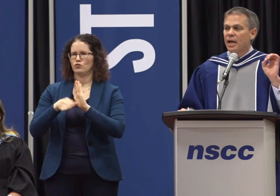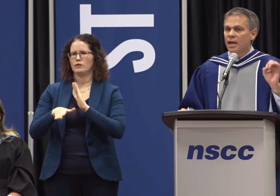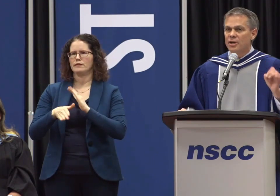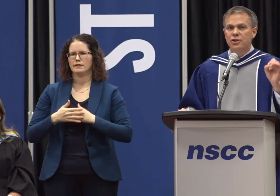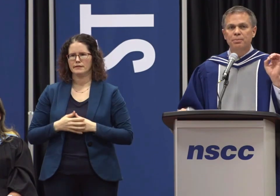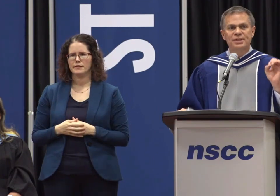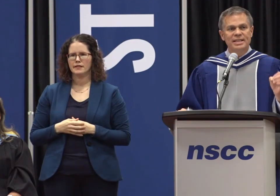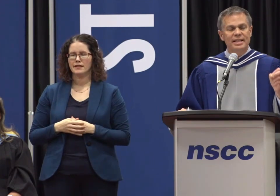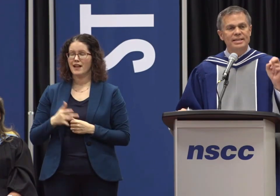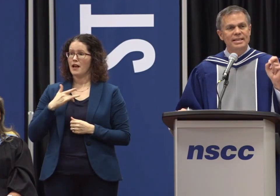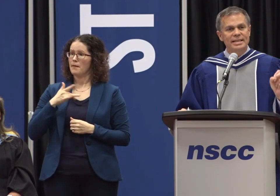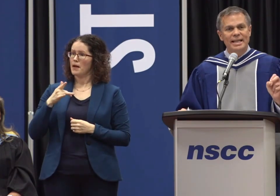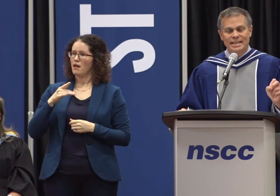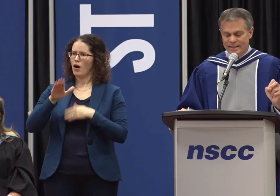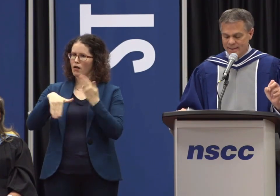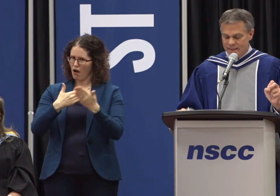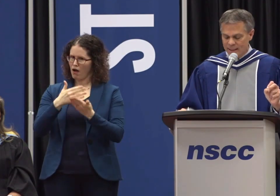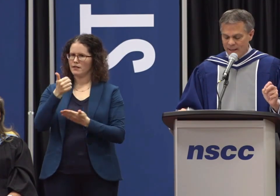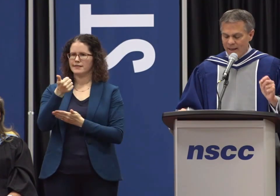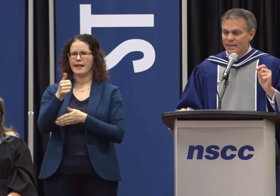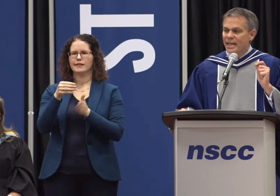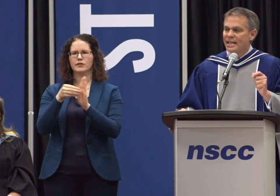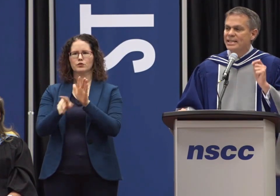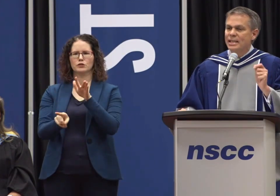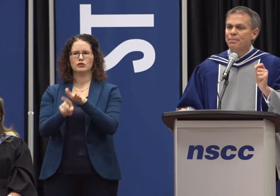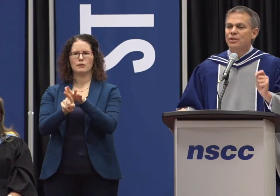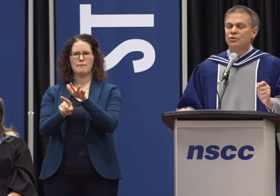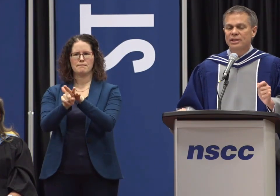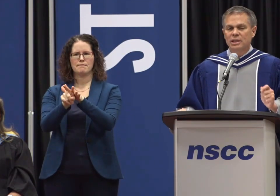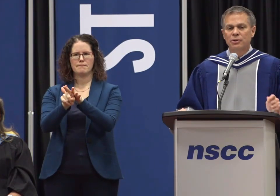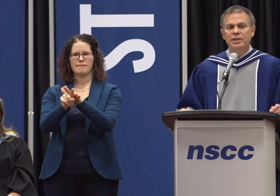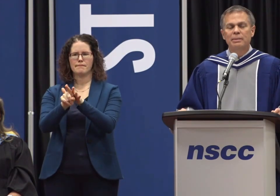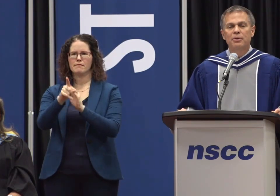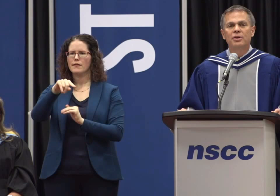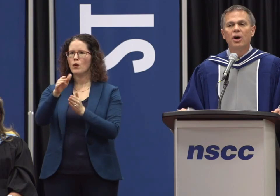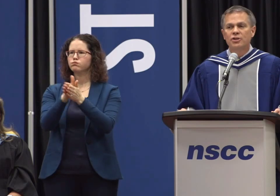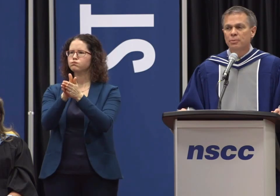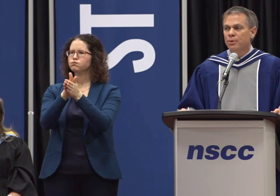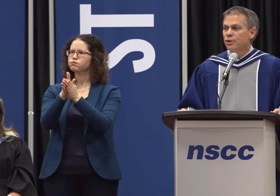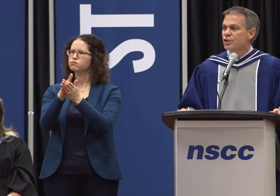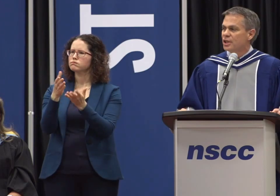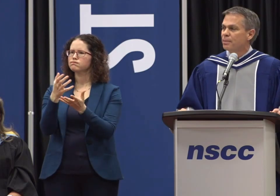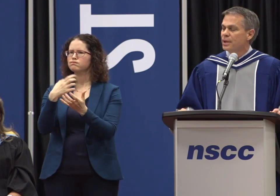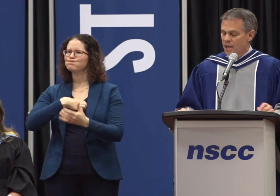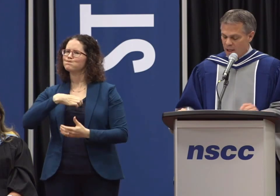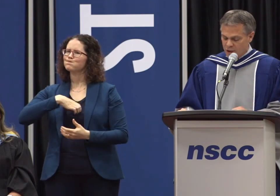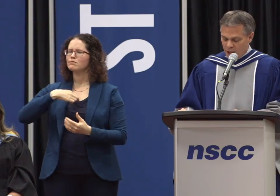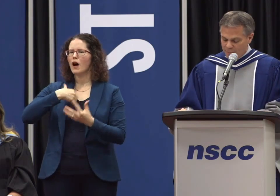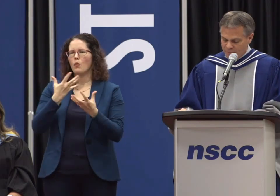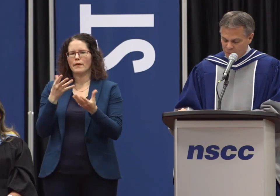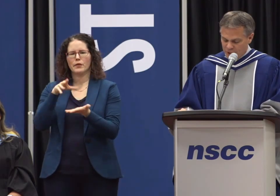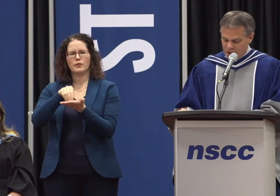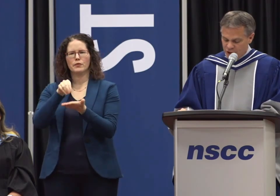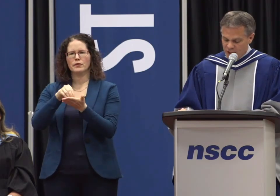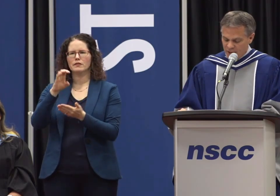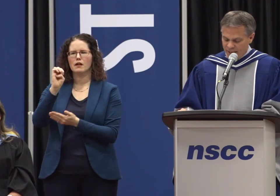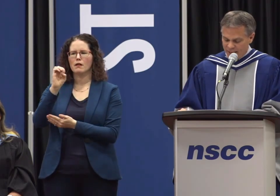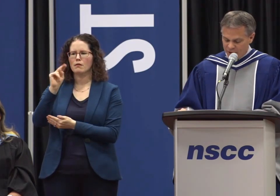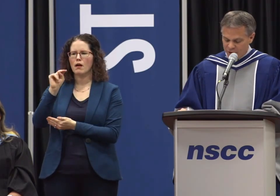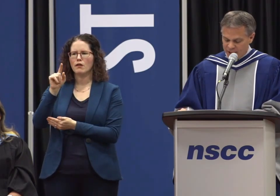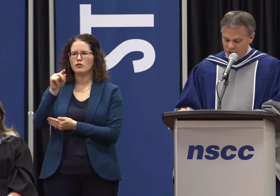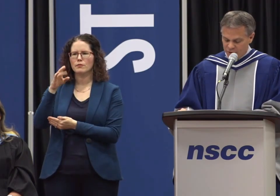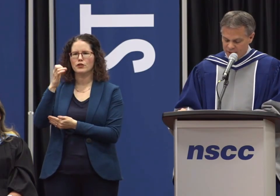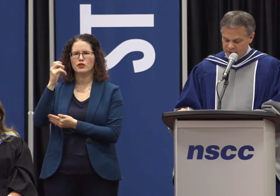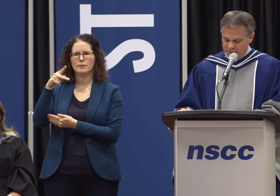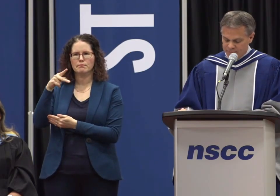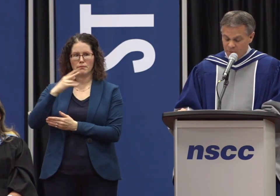always 100% attendance, and they had a deep interest in learning about entrepreneurship, a topic for which I had